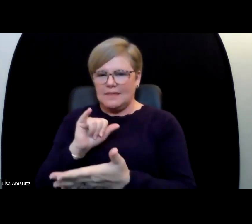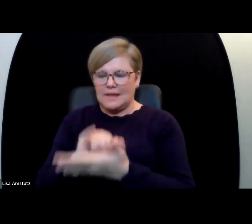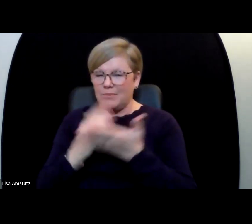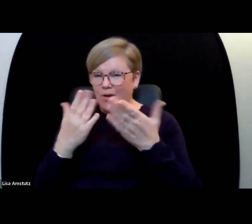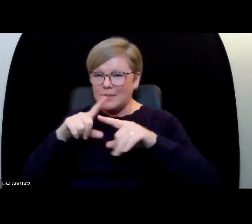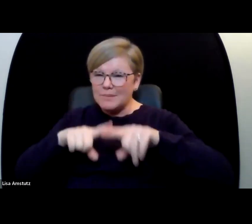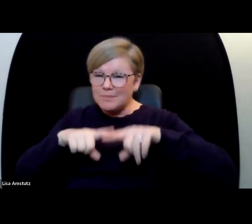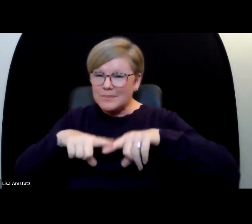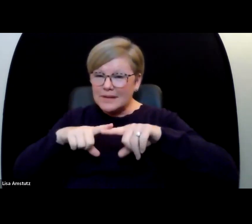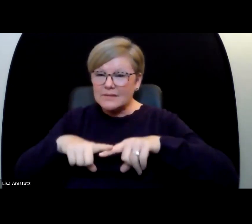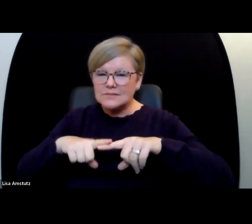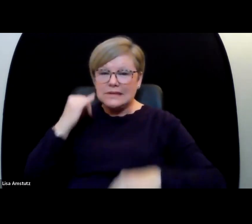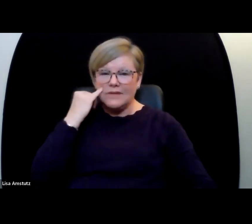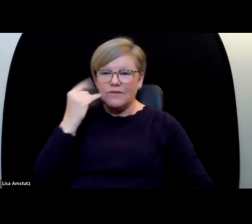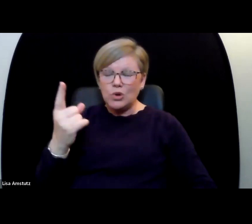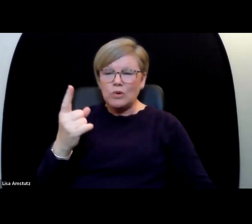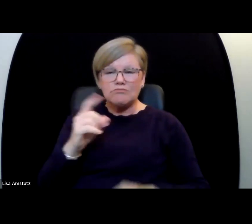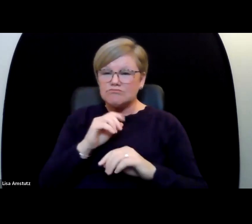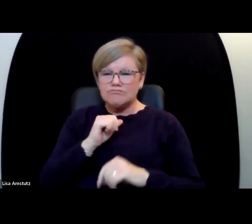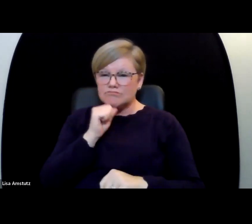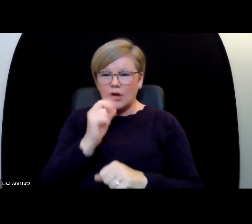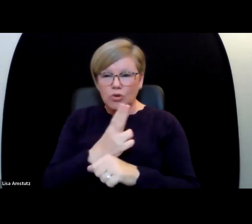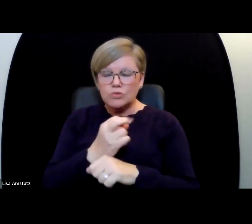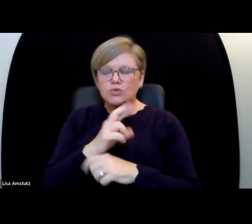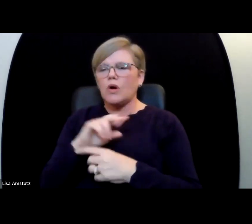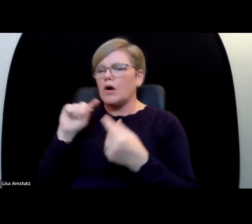depends on whether you're coming from an abstinence or a harm reduction model.